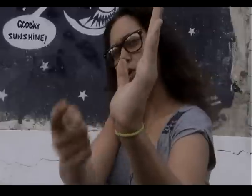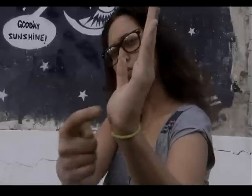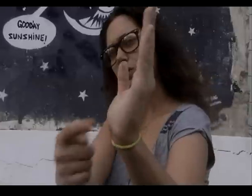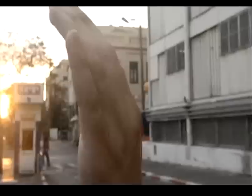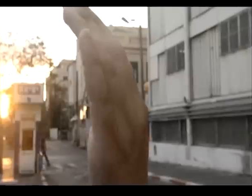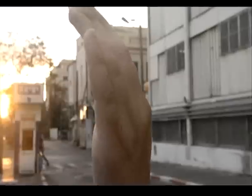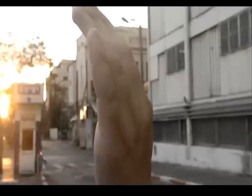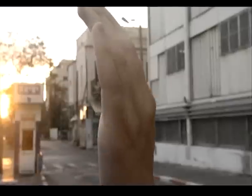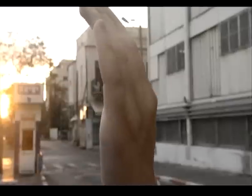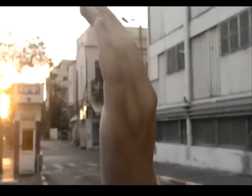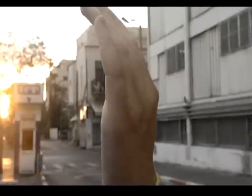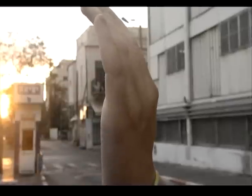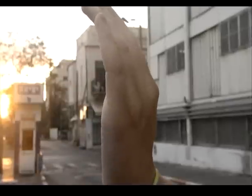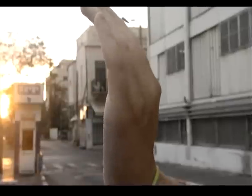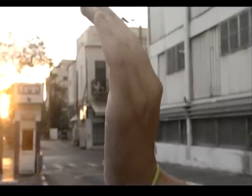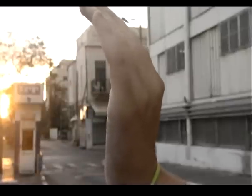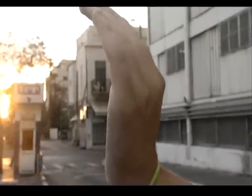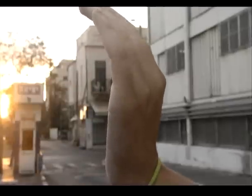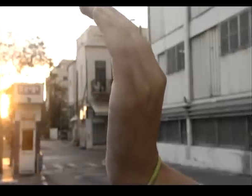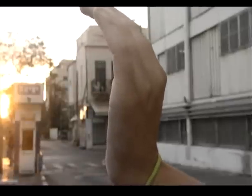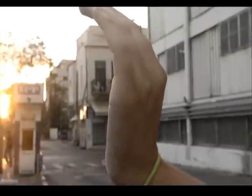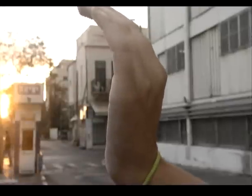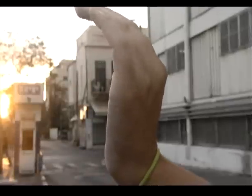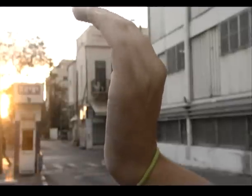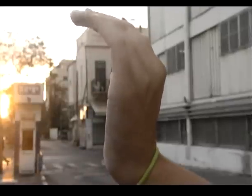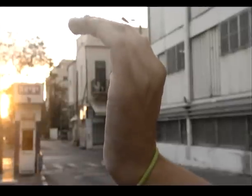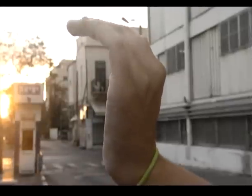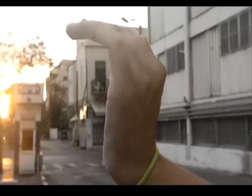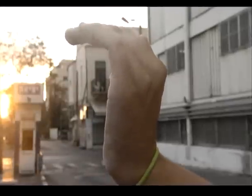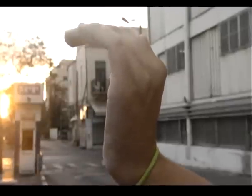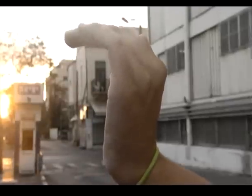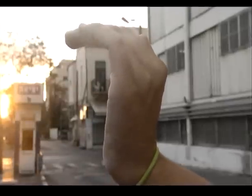you want to be here, I fold time, I fold.